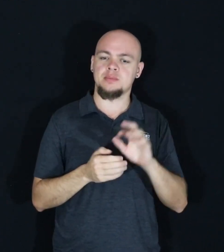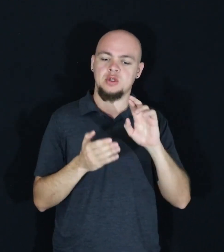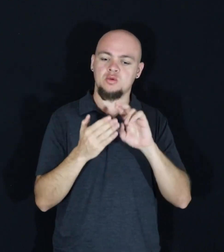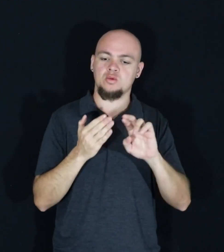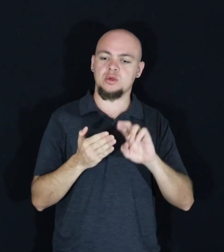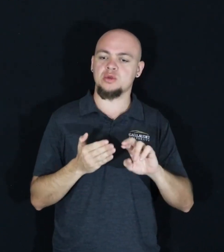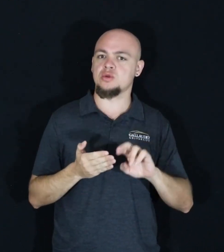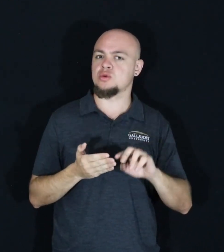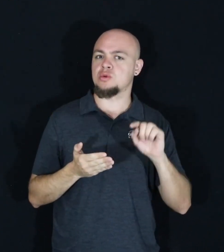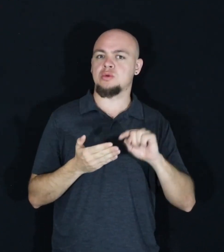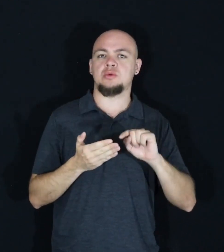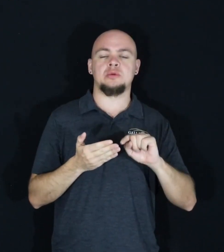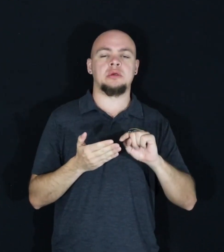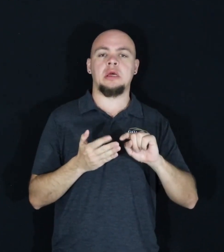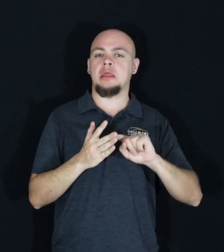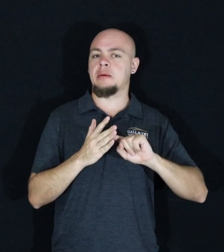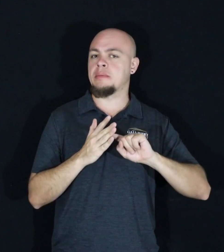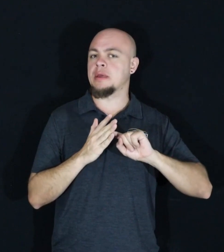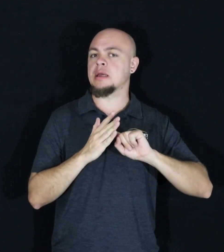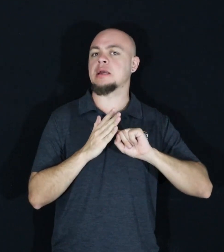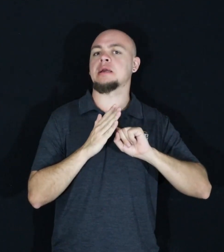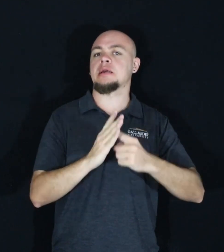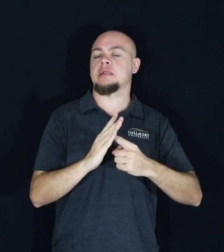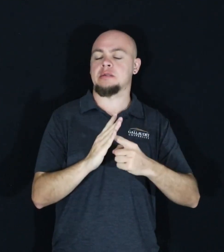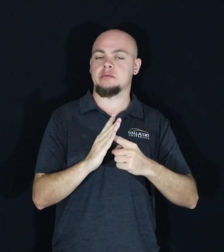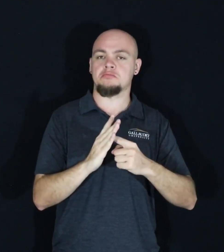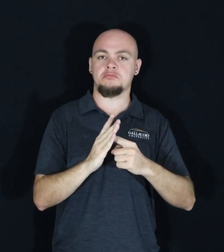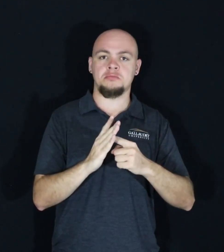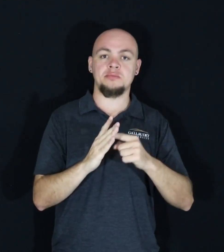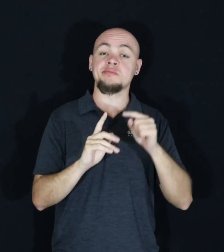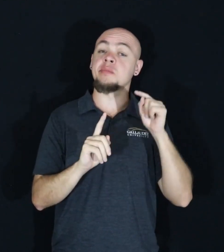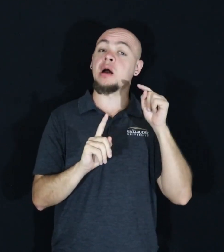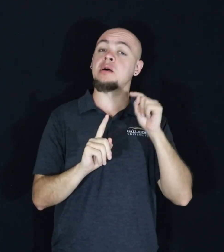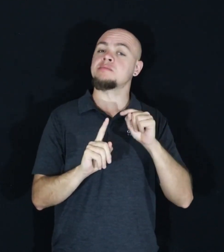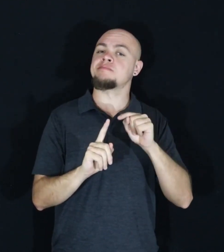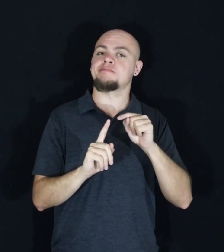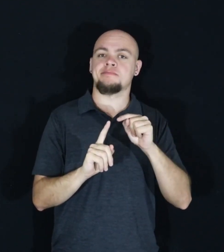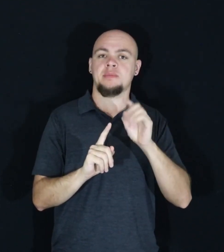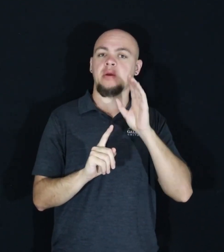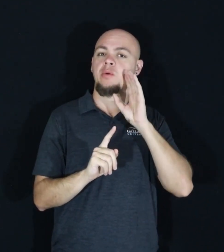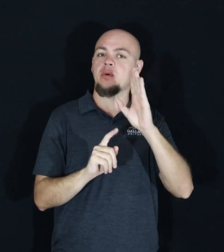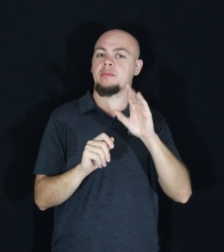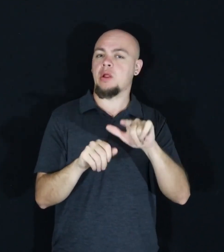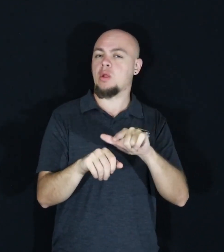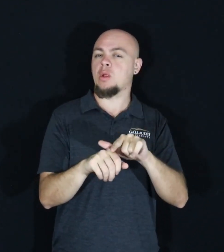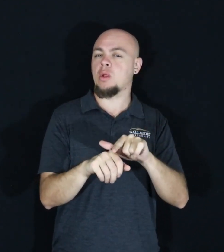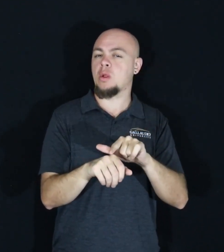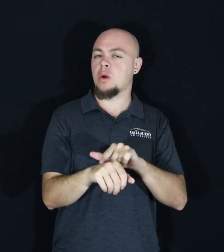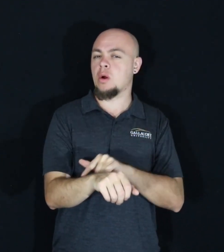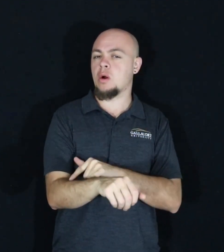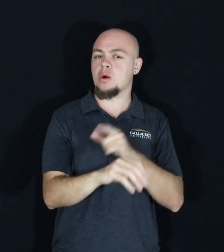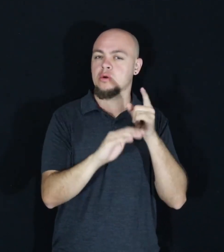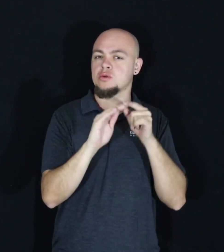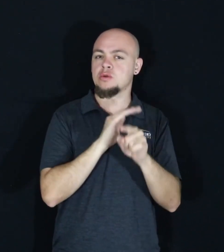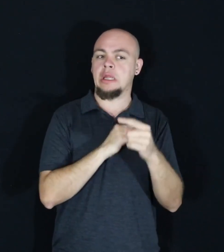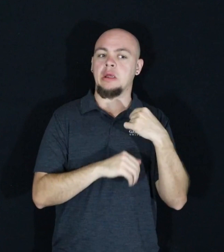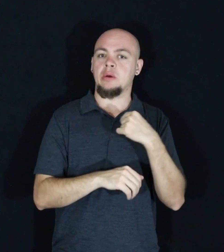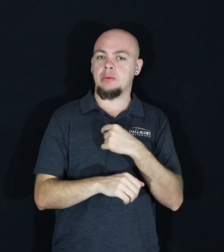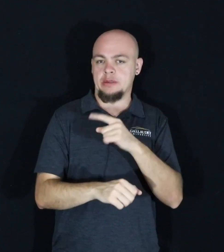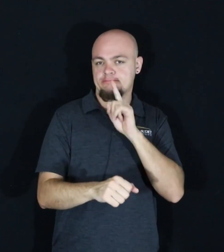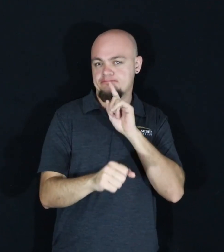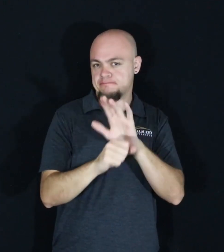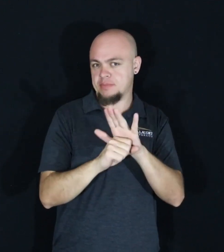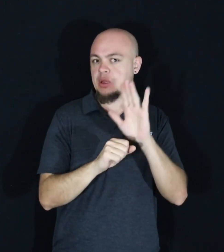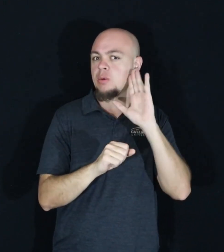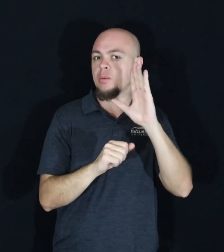we're just at the beginning of it. But this will undeniably be a long journey, and we're committed to keep